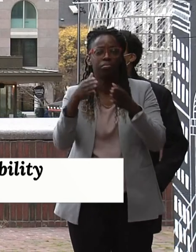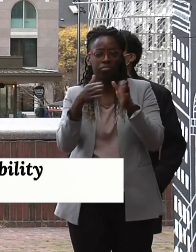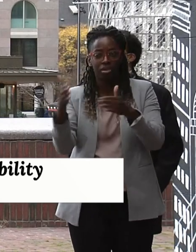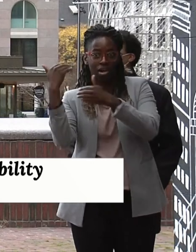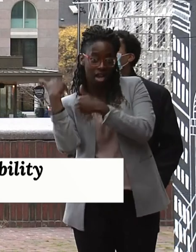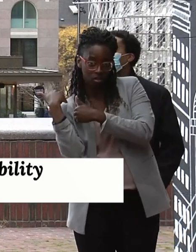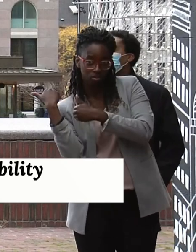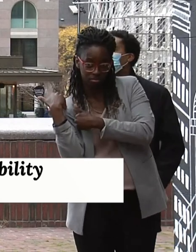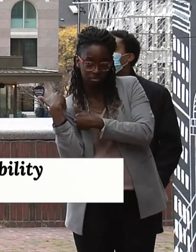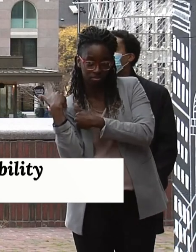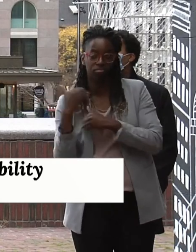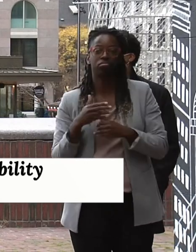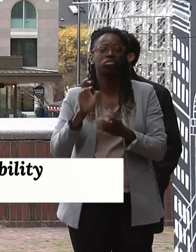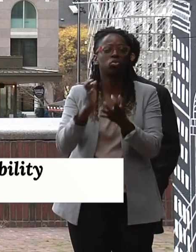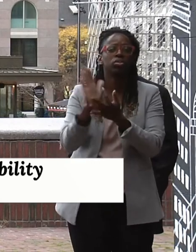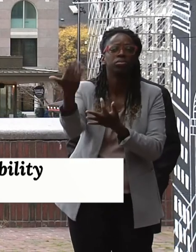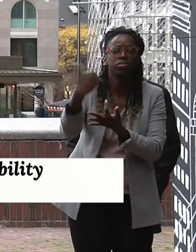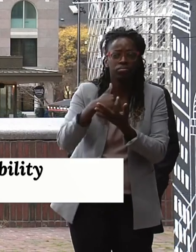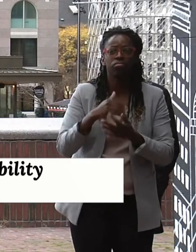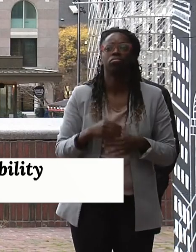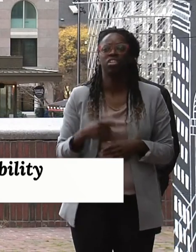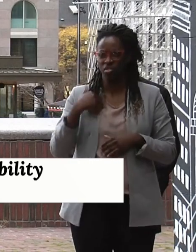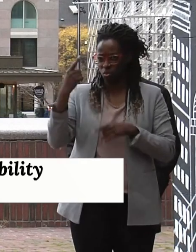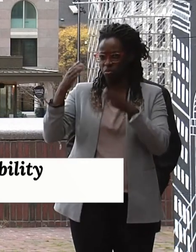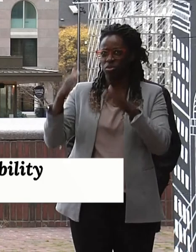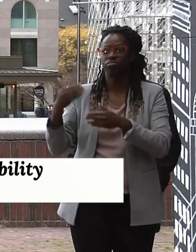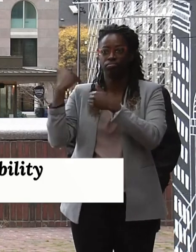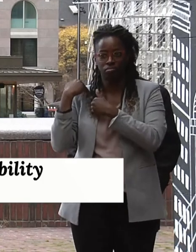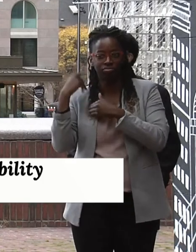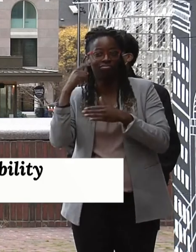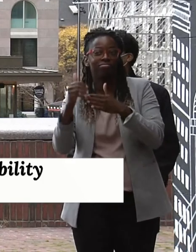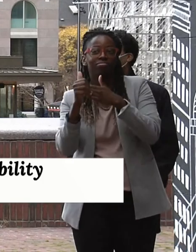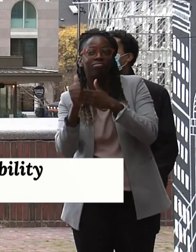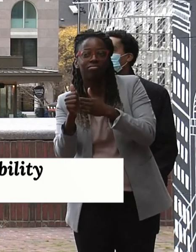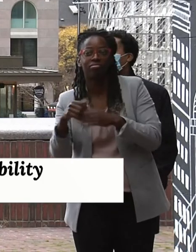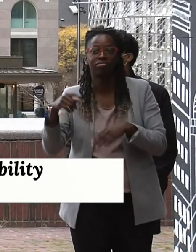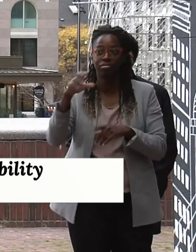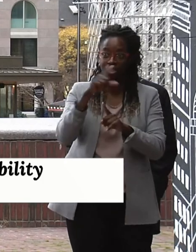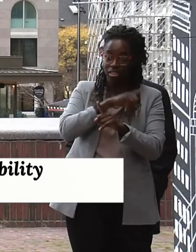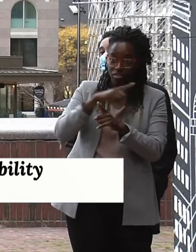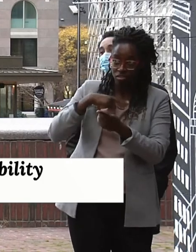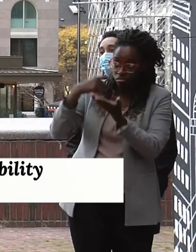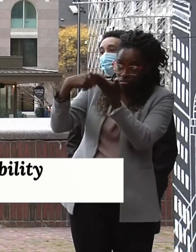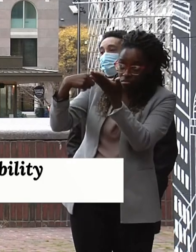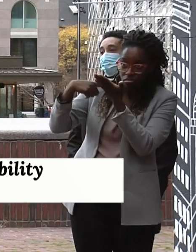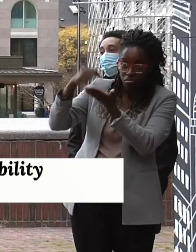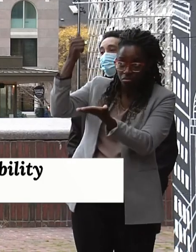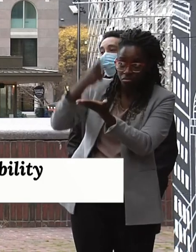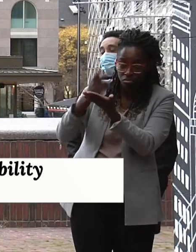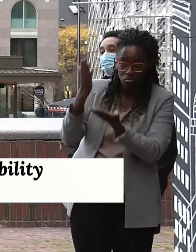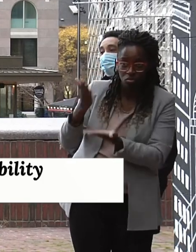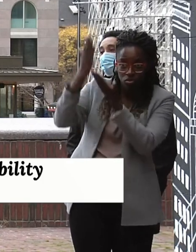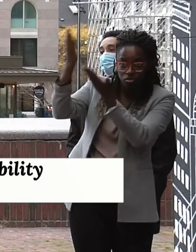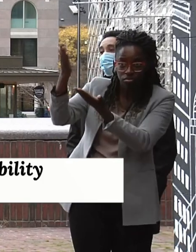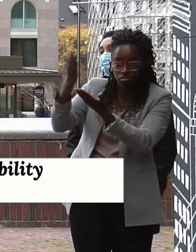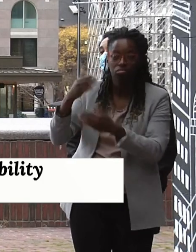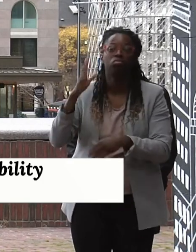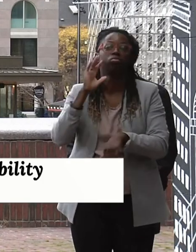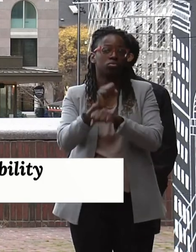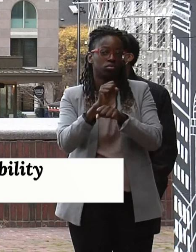ready to lead this new system forward as soon as it's approved by the council. That job will be posted on Monday for any interested